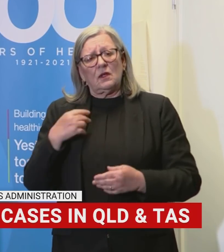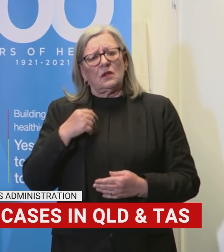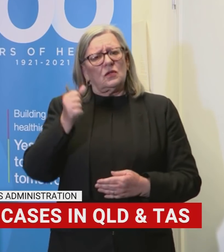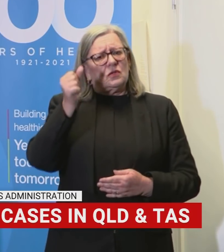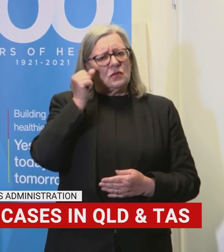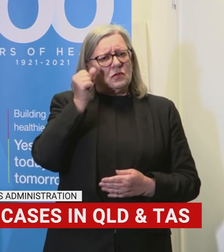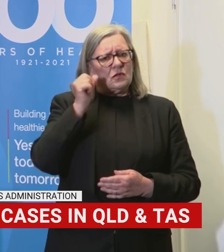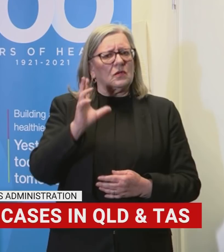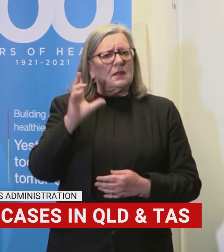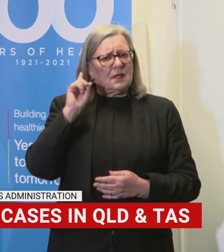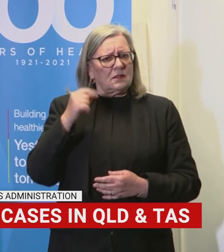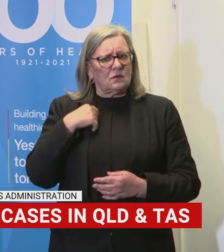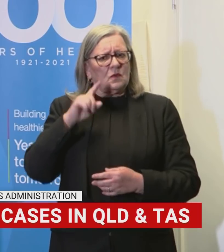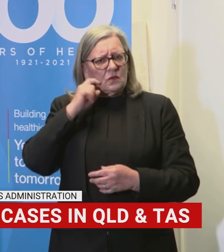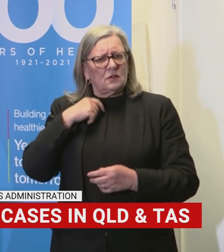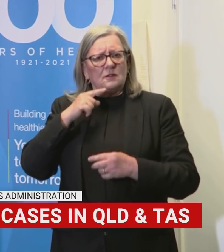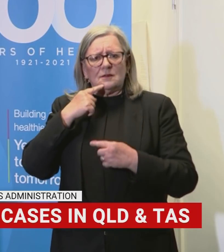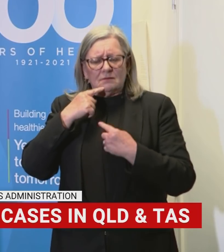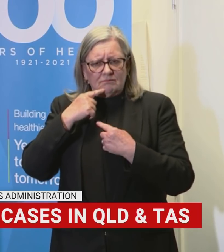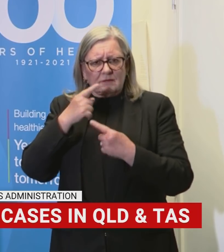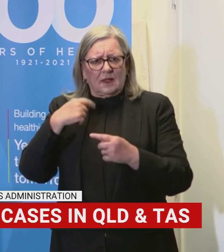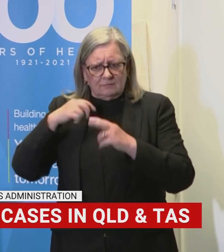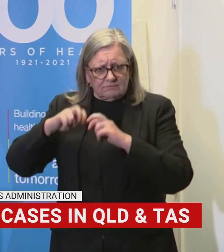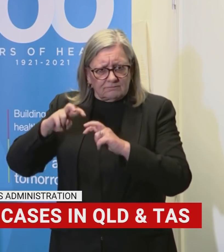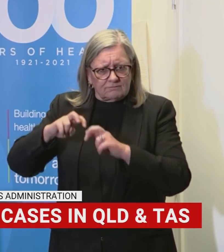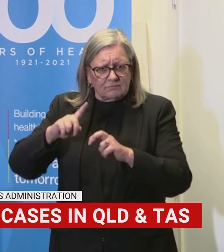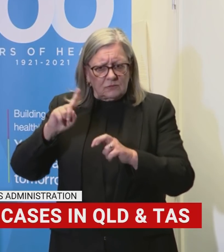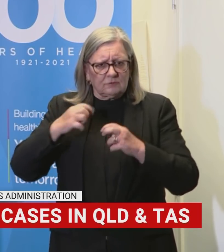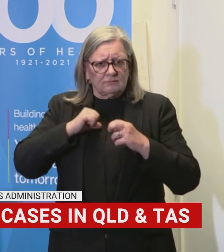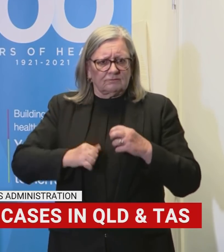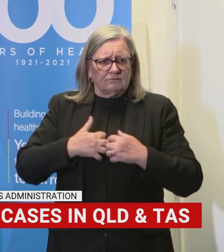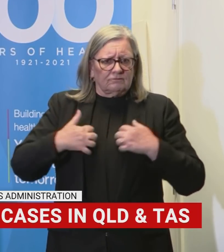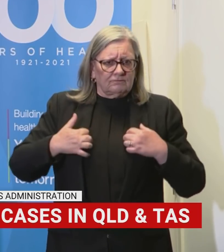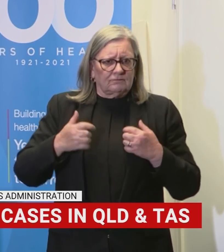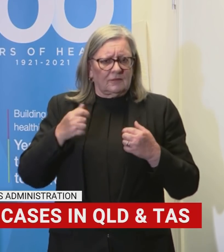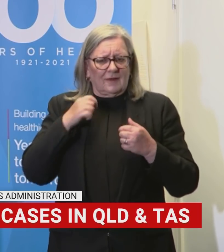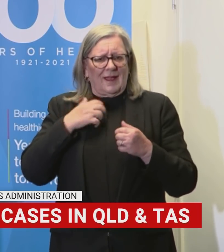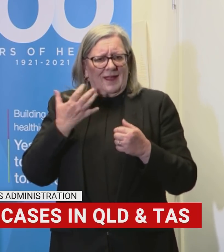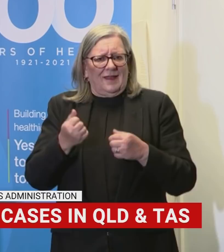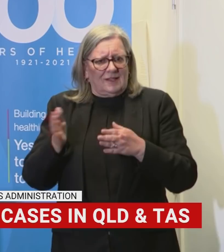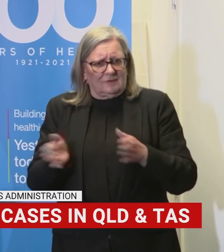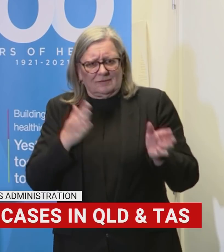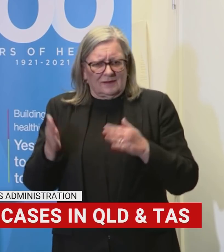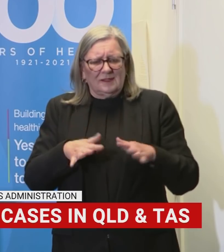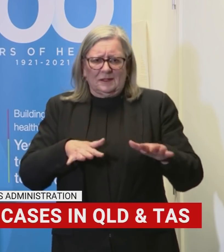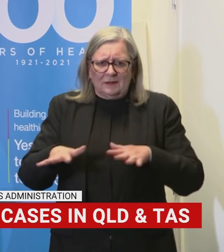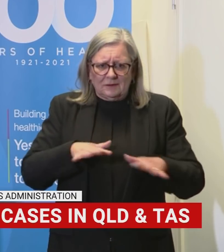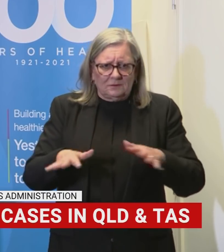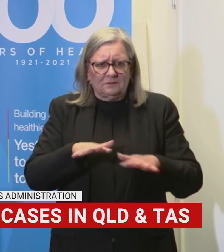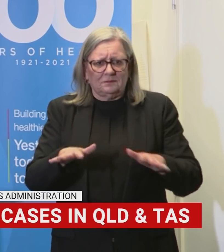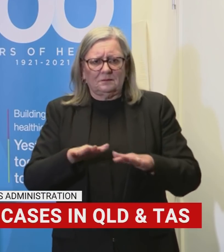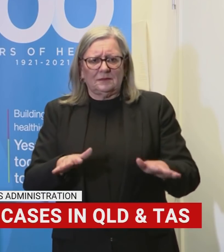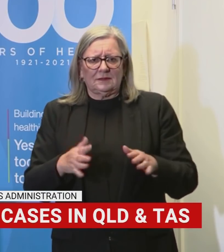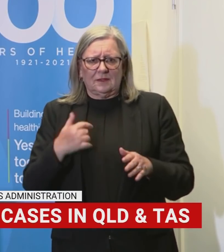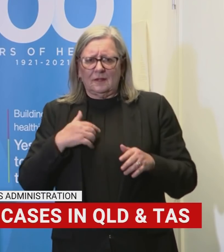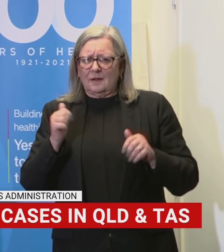Now, coroners do move at their own speed. They have hearings, they look at medical evidence, and then there's often an inquest. And so we don't